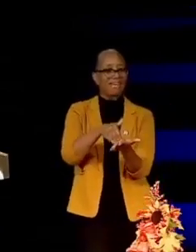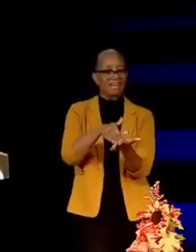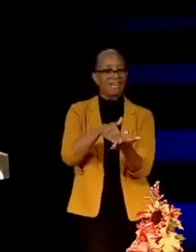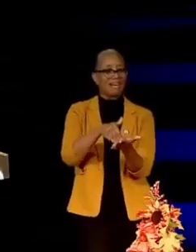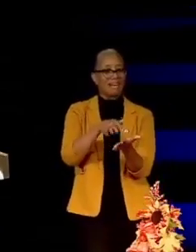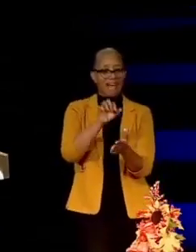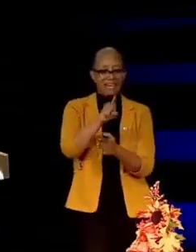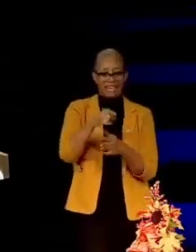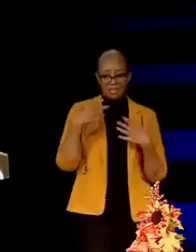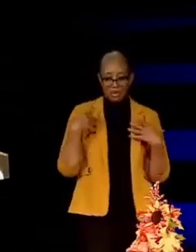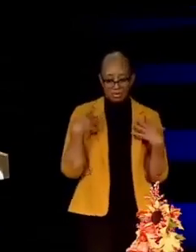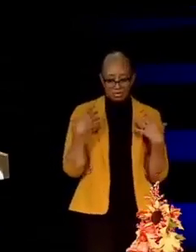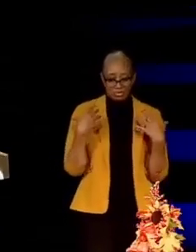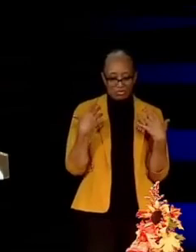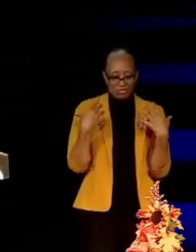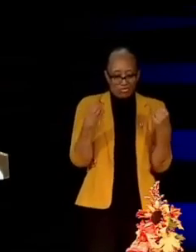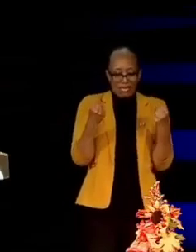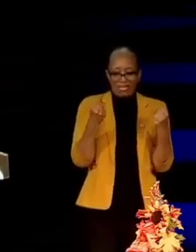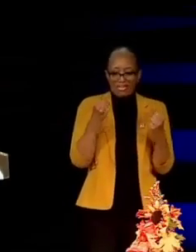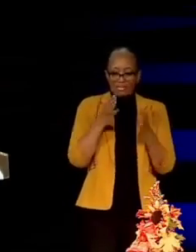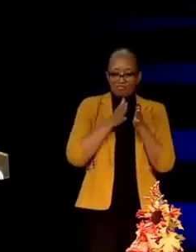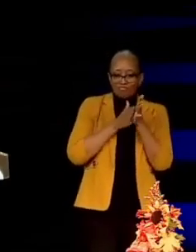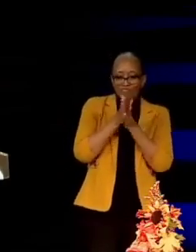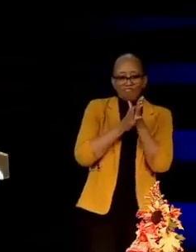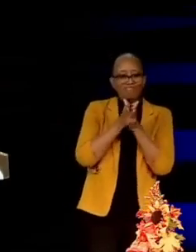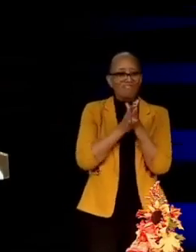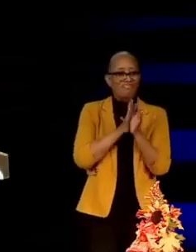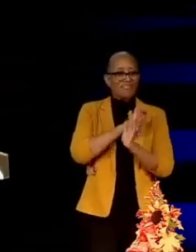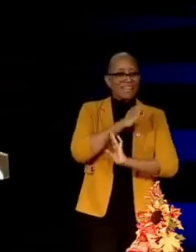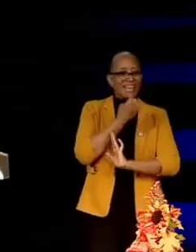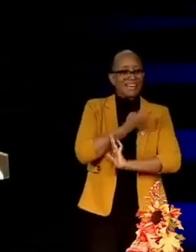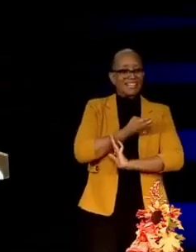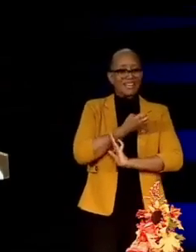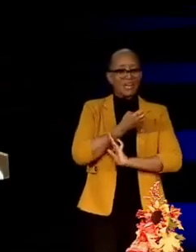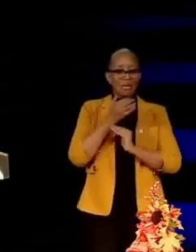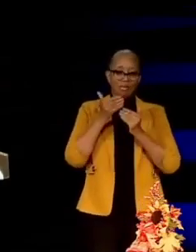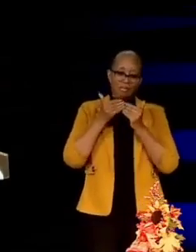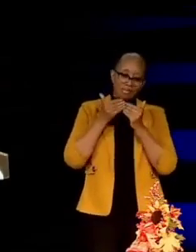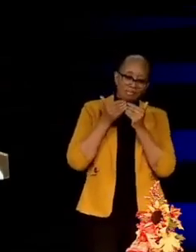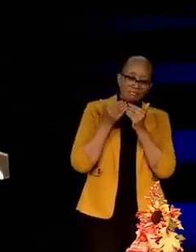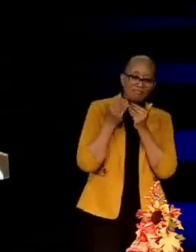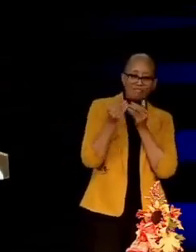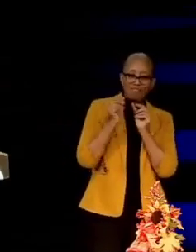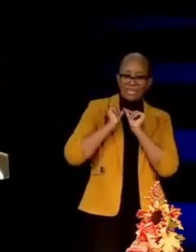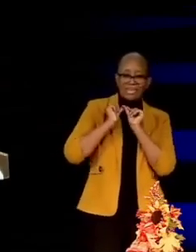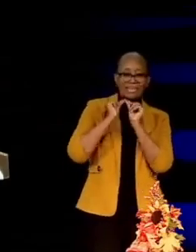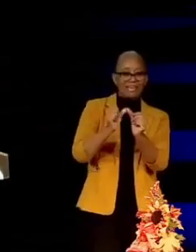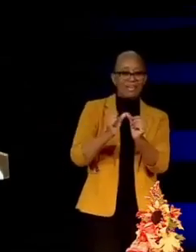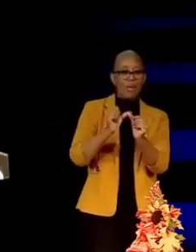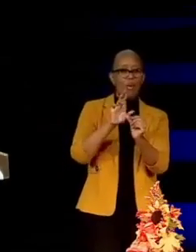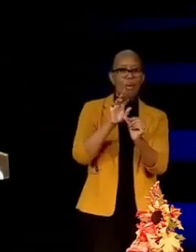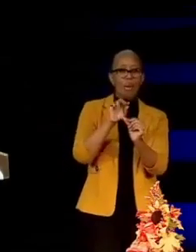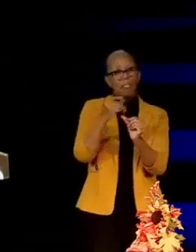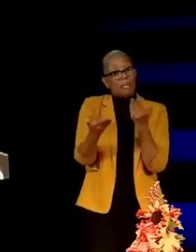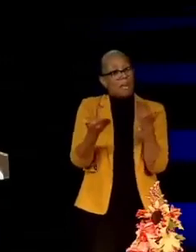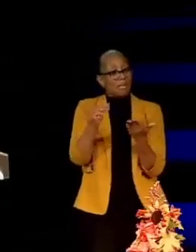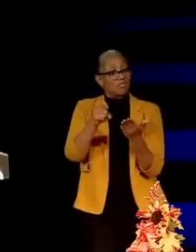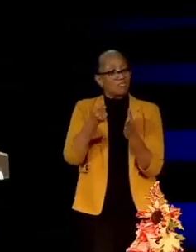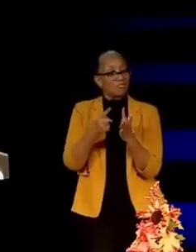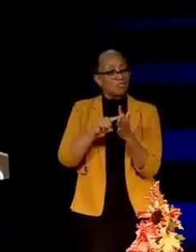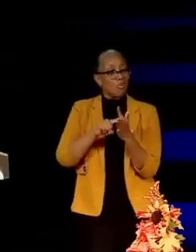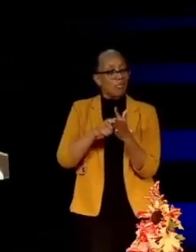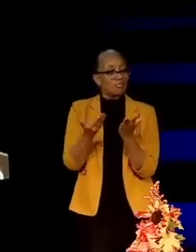A return of strength and energy, either to keep going or to start all over